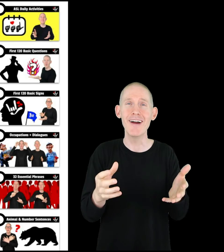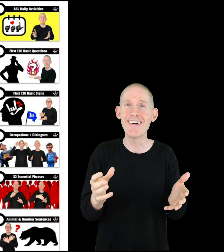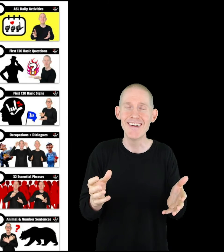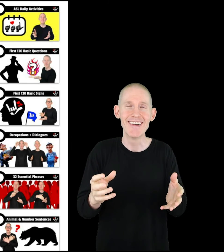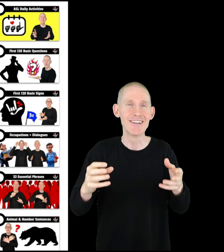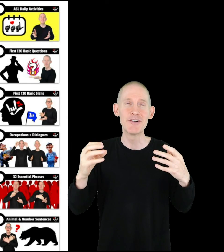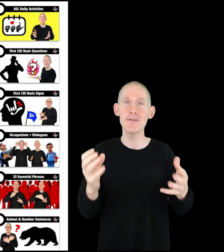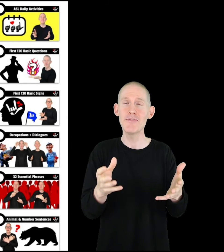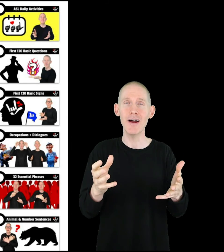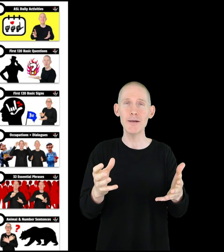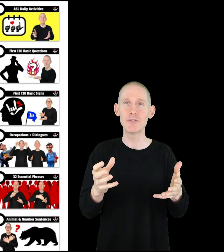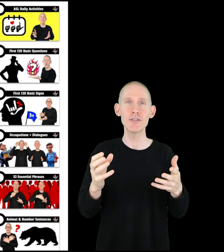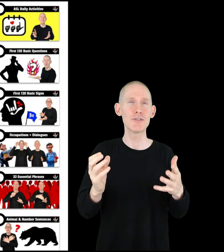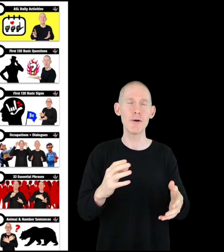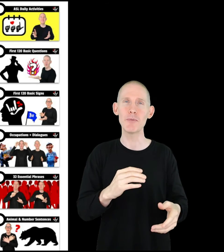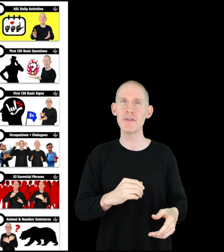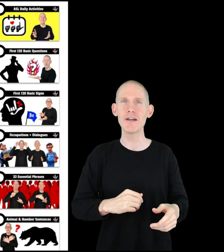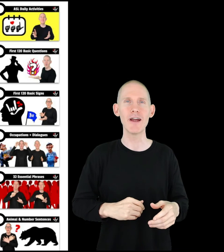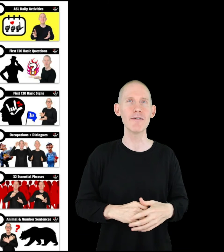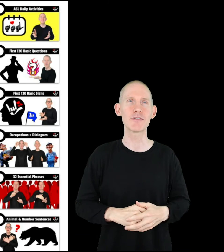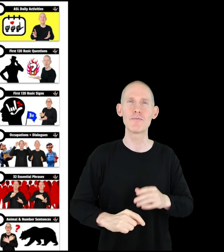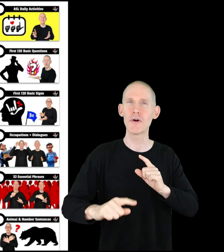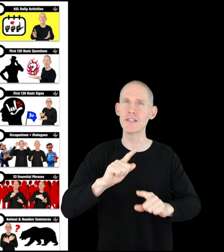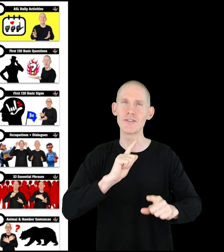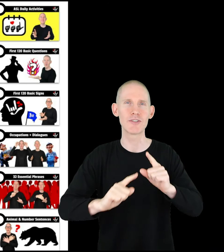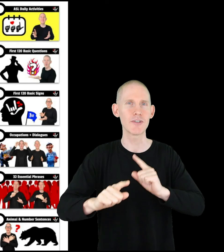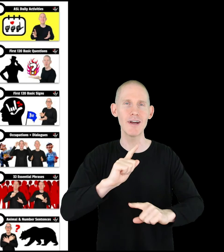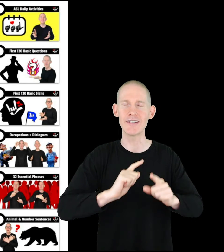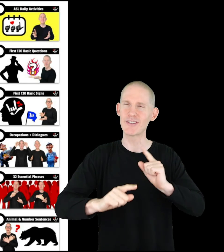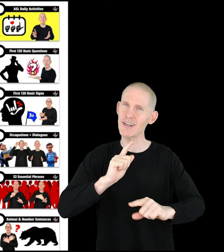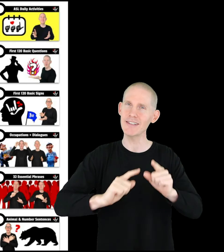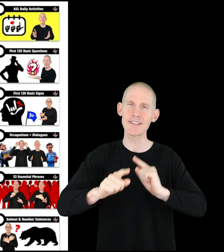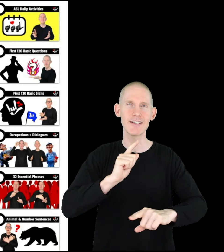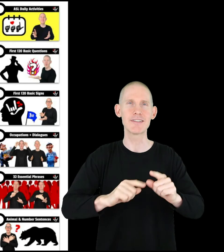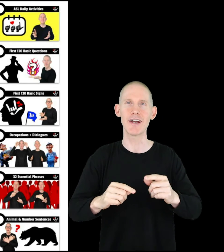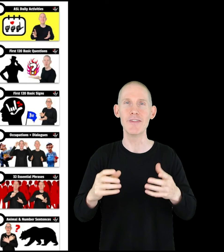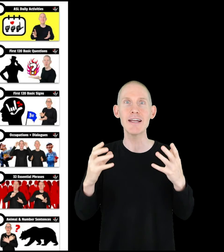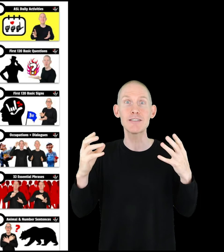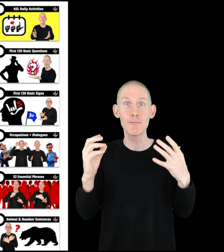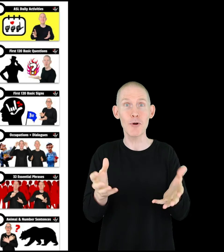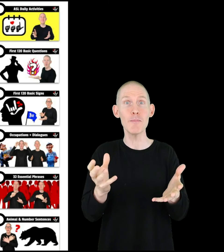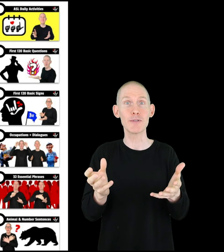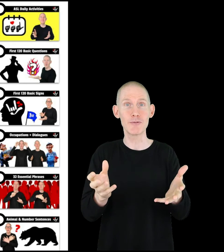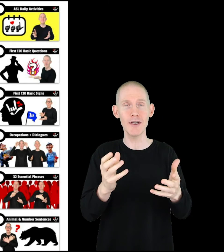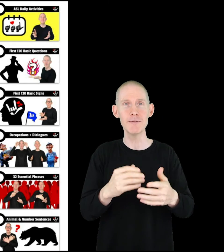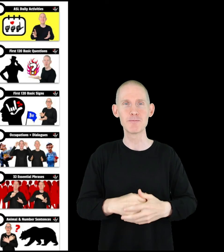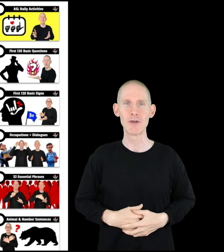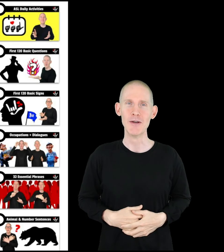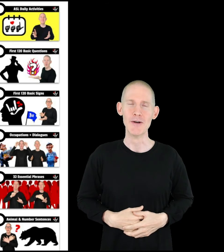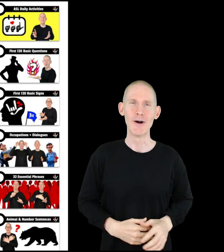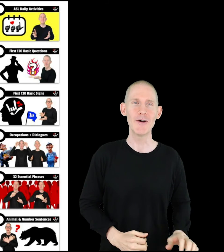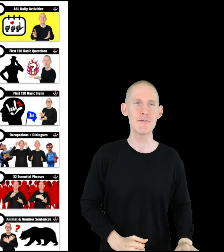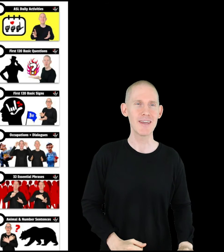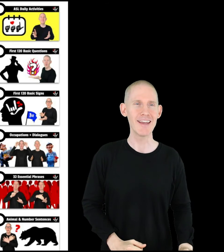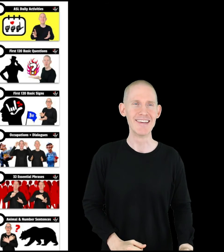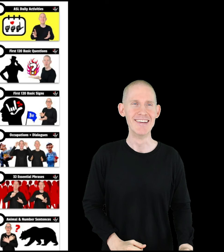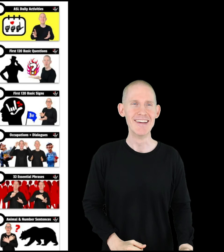smile, good vibes, just jump in there, have some fun and sign. That's the purpose, right? Okay,